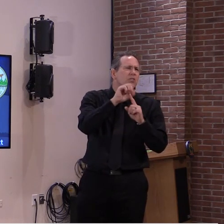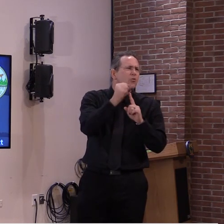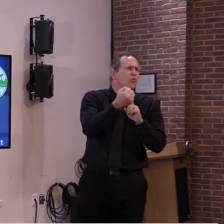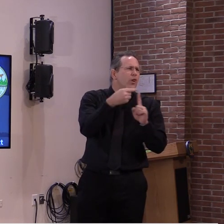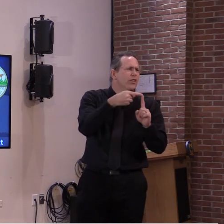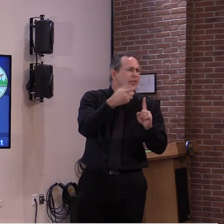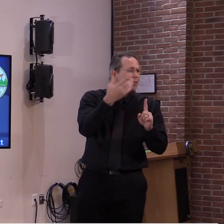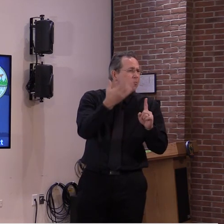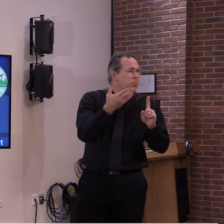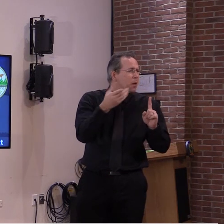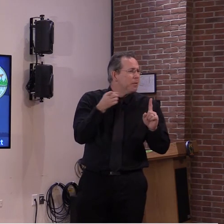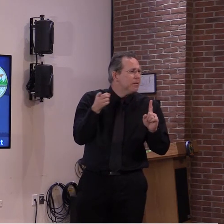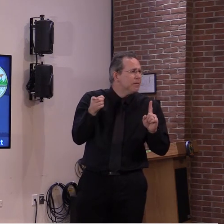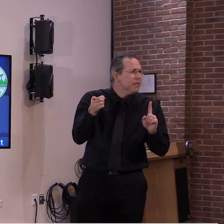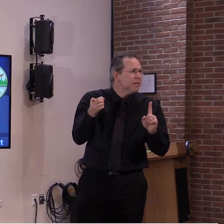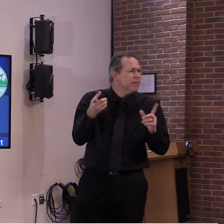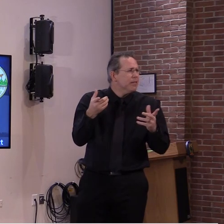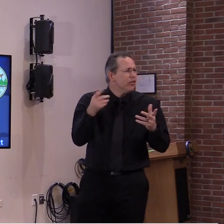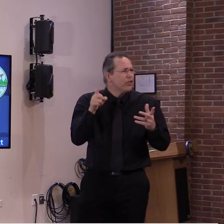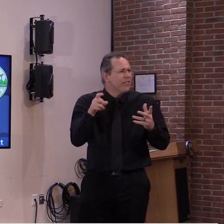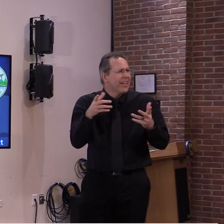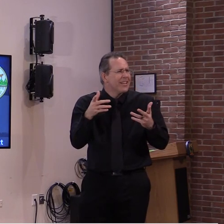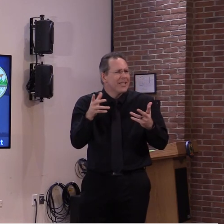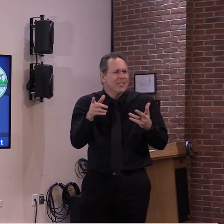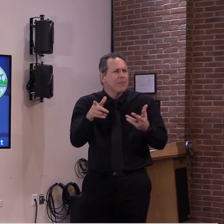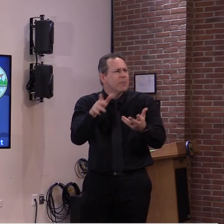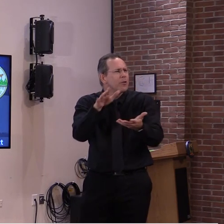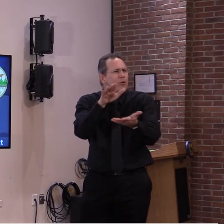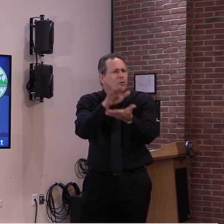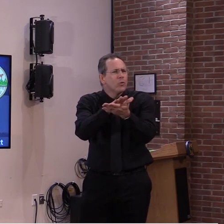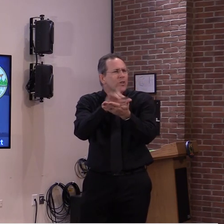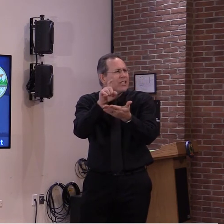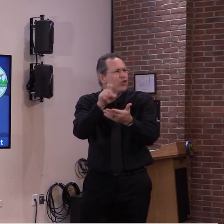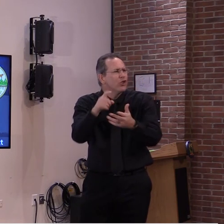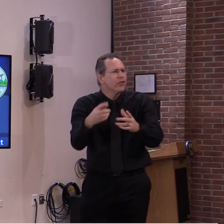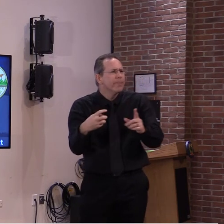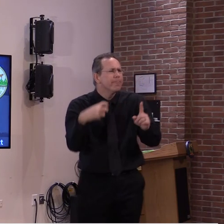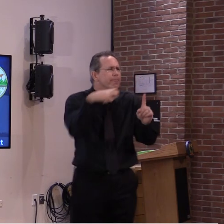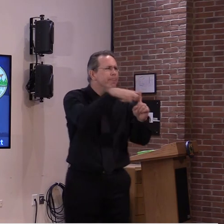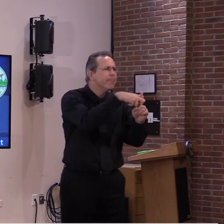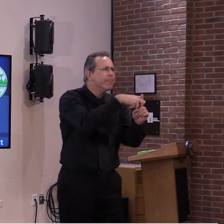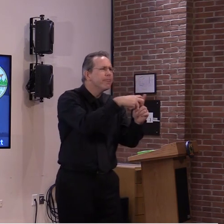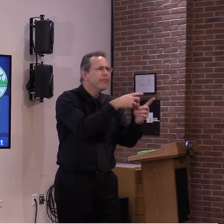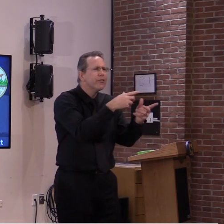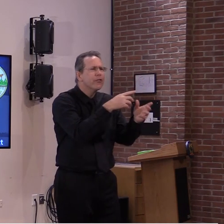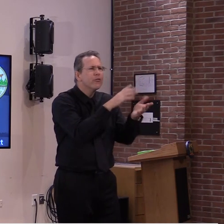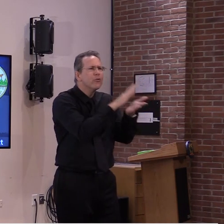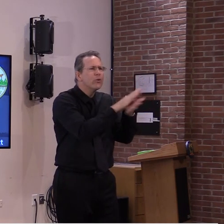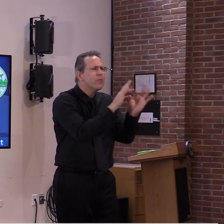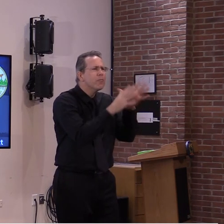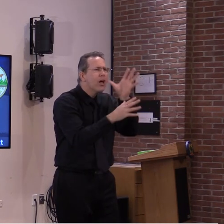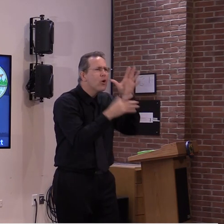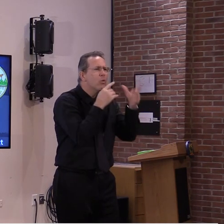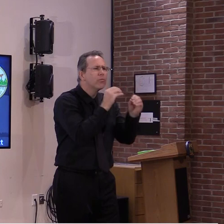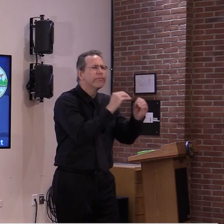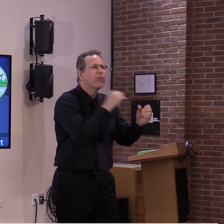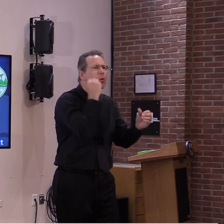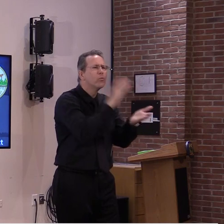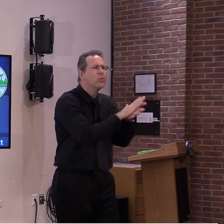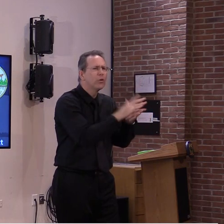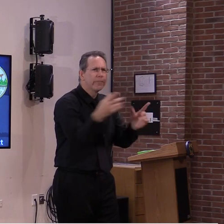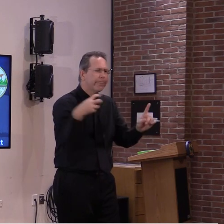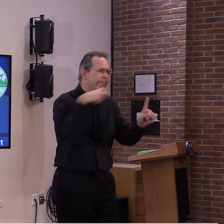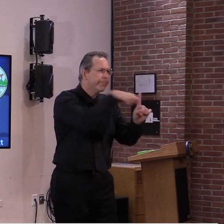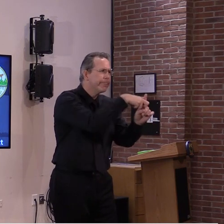some way to help them out in this. Is there anything really the agency can do to be helping the homeschoolers?